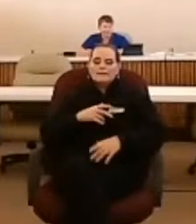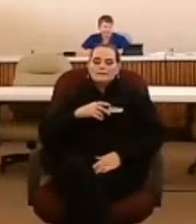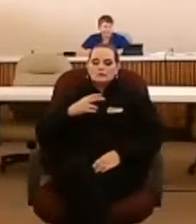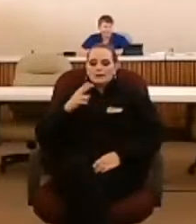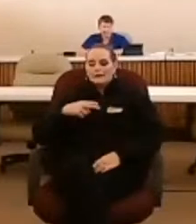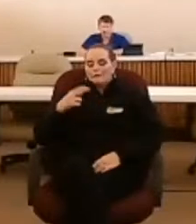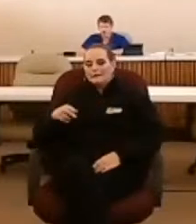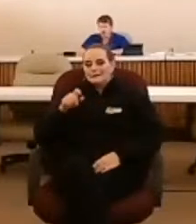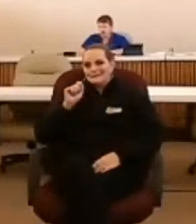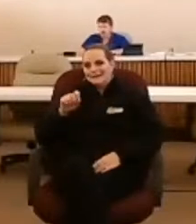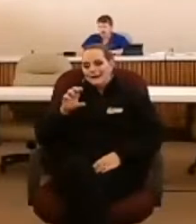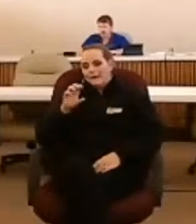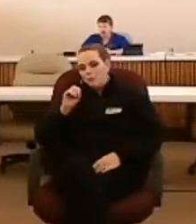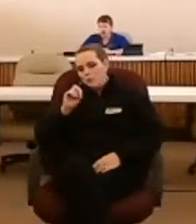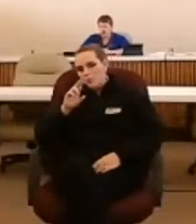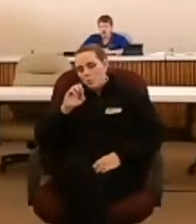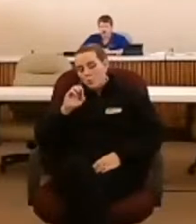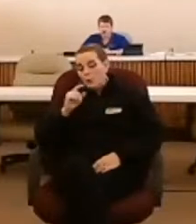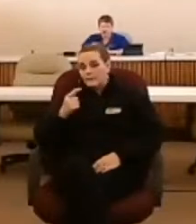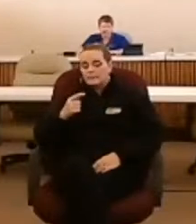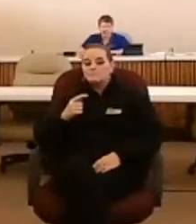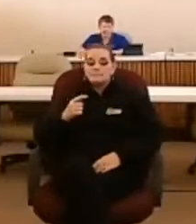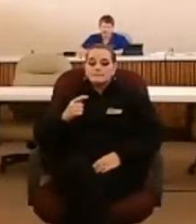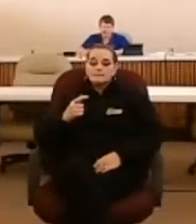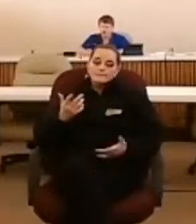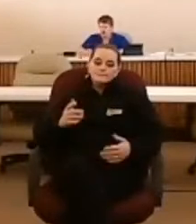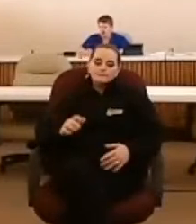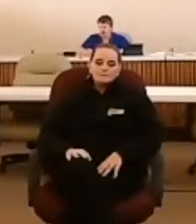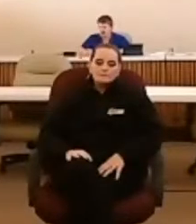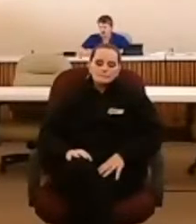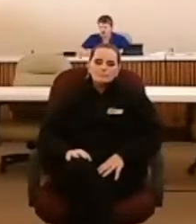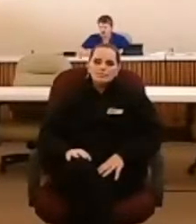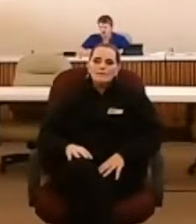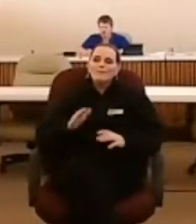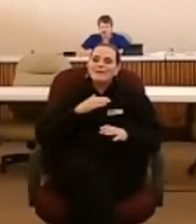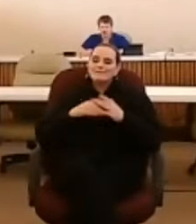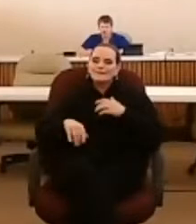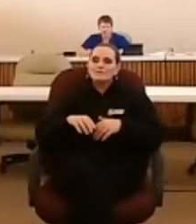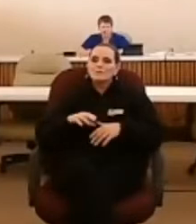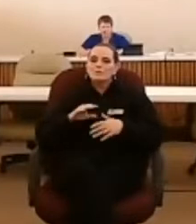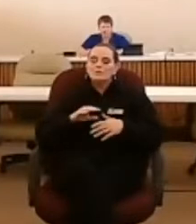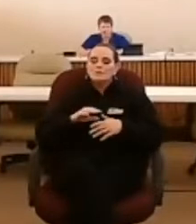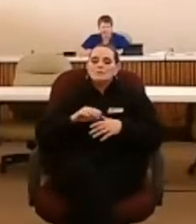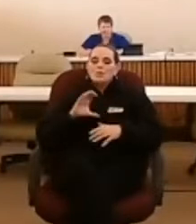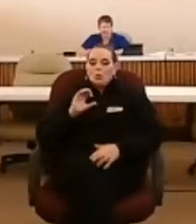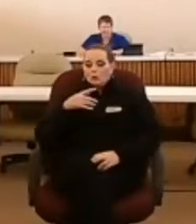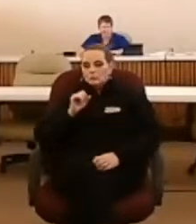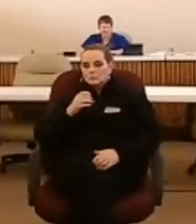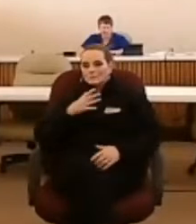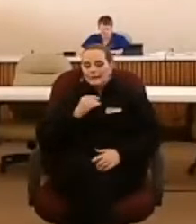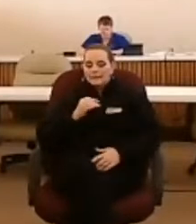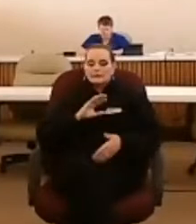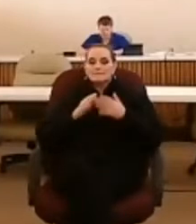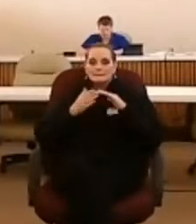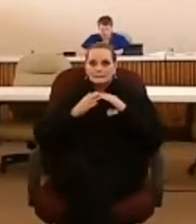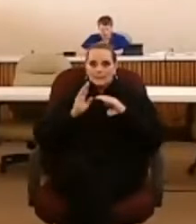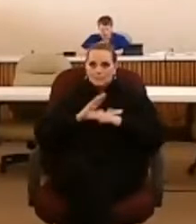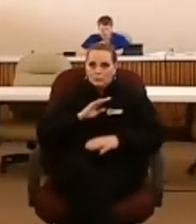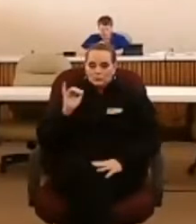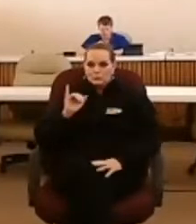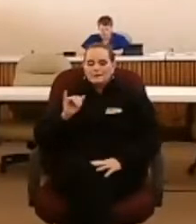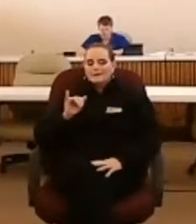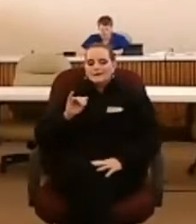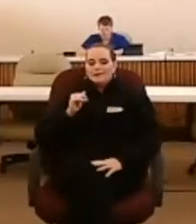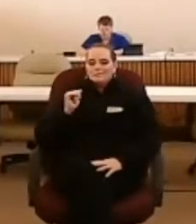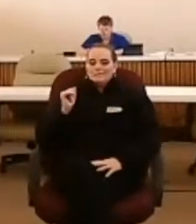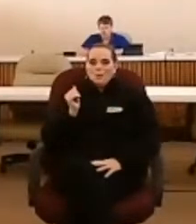supervisor@henrietta.org. Got it. Perfect. I basically get it out to the clerks and the town board so that everybody sees it, but that all of